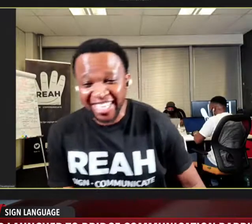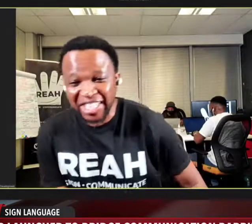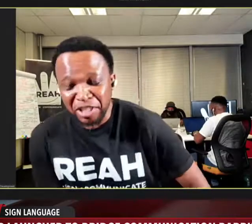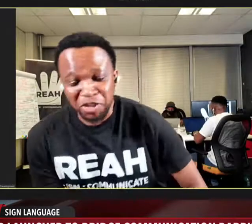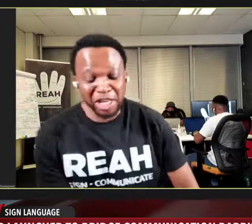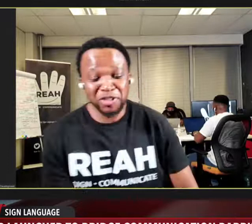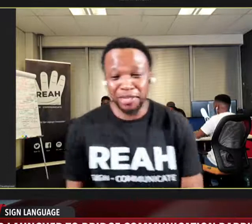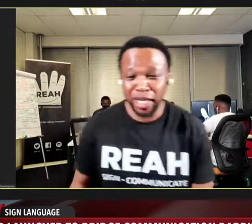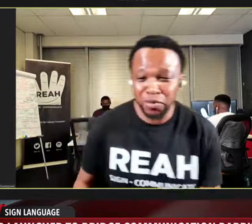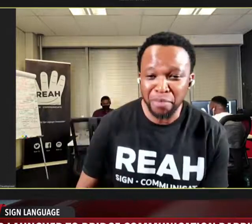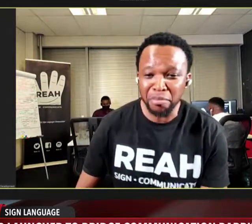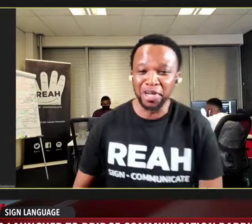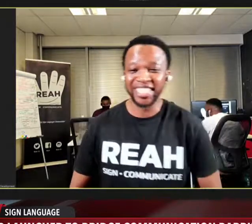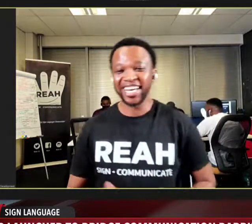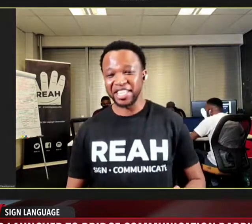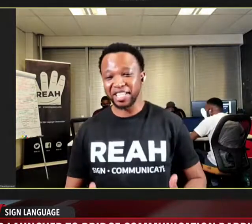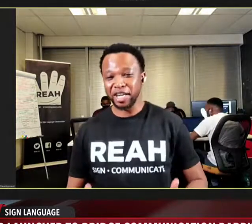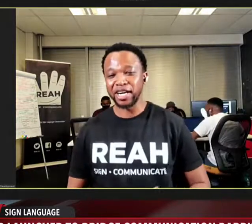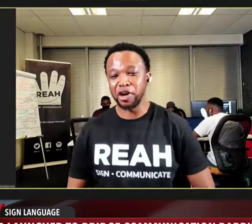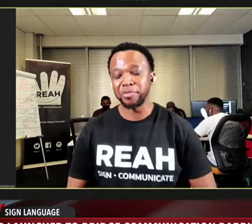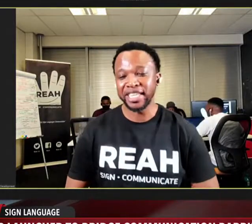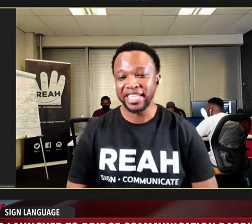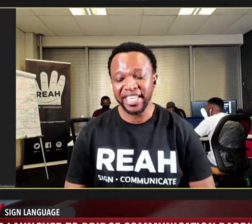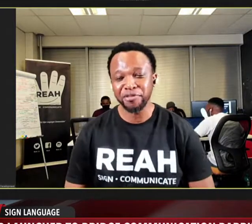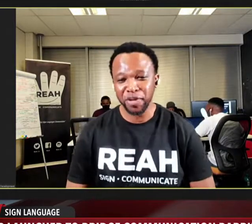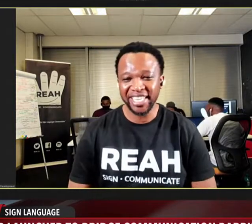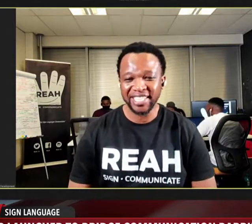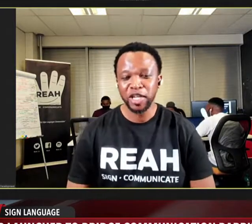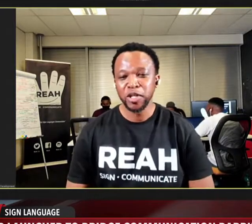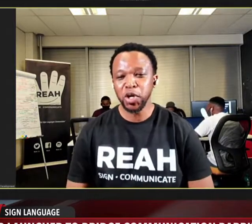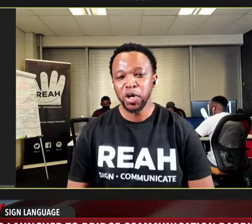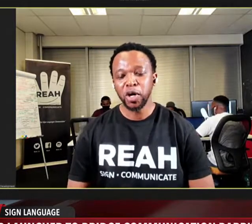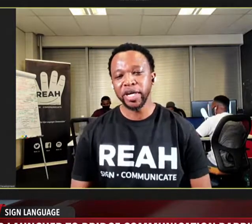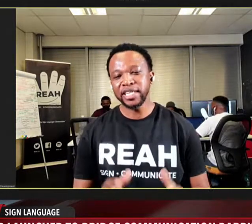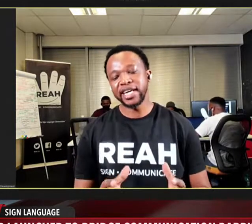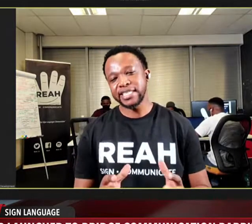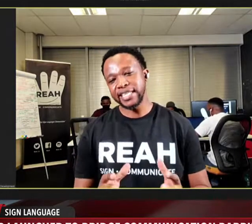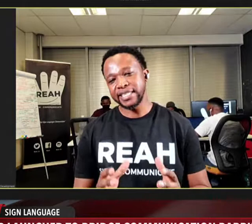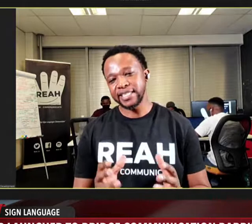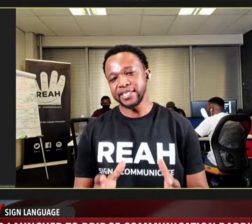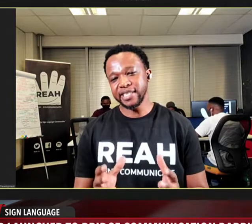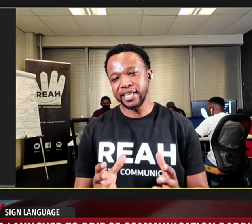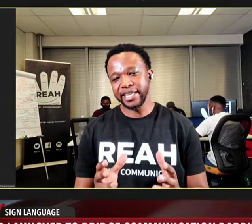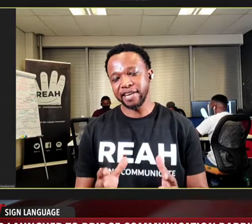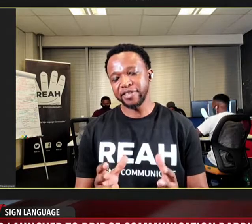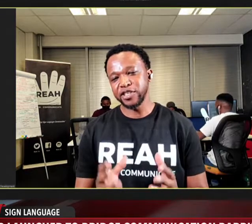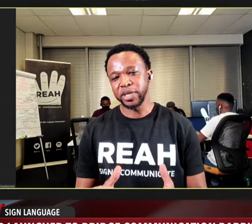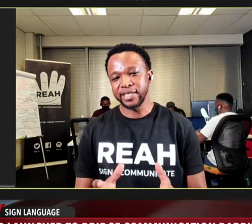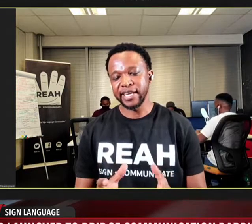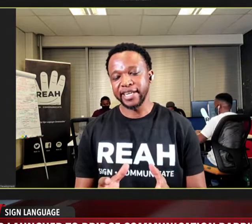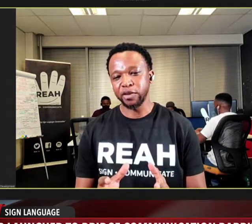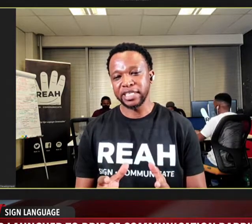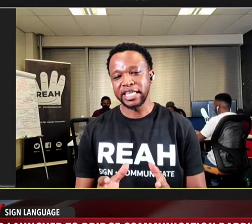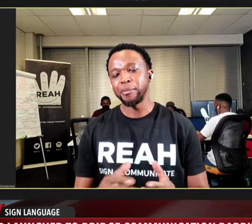is very exciting. So actually, sometimes when I'm bored, I then open the REAH for kids. So what it does, it teaches deaf kids to